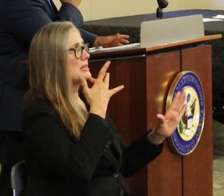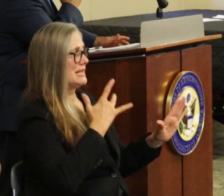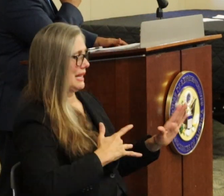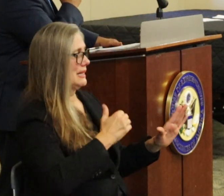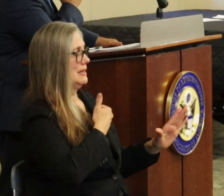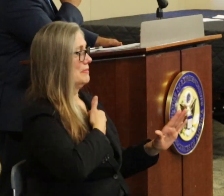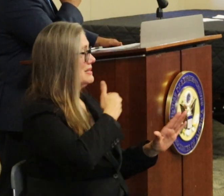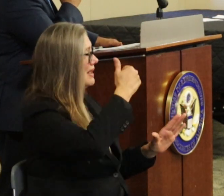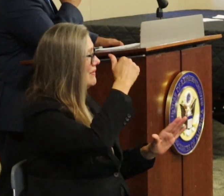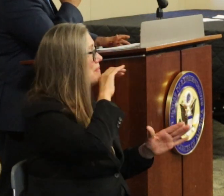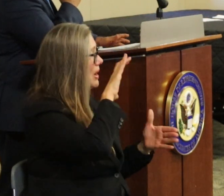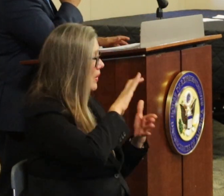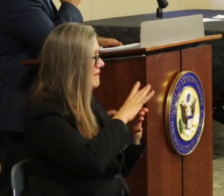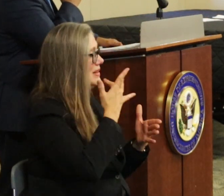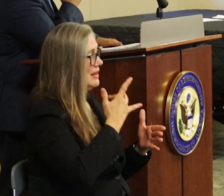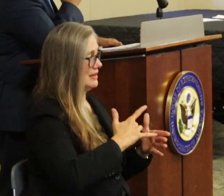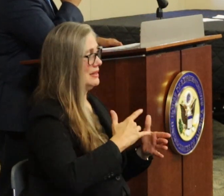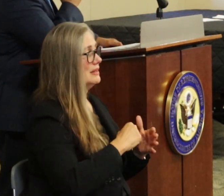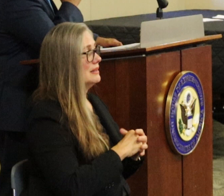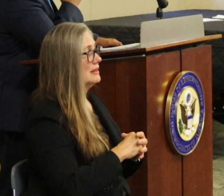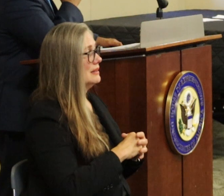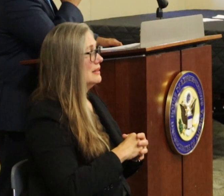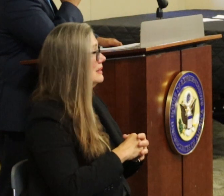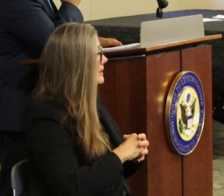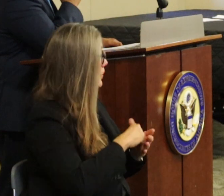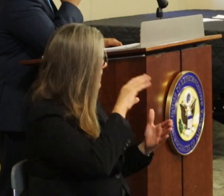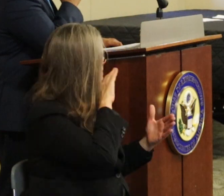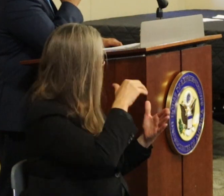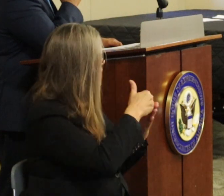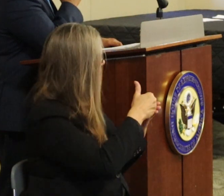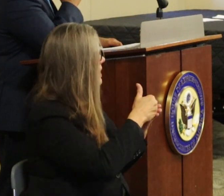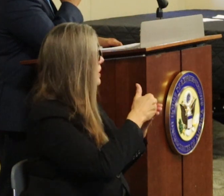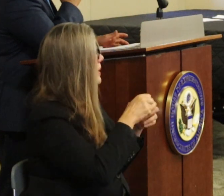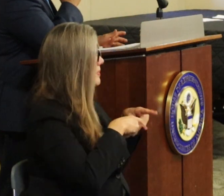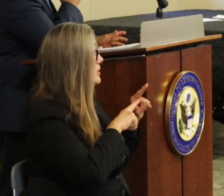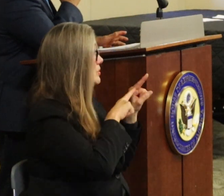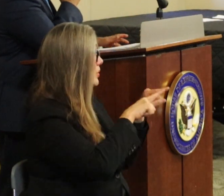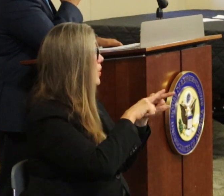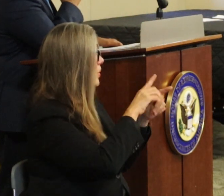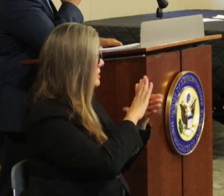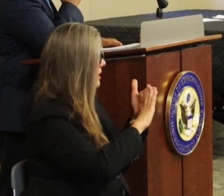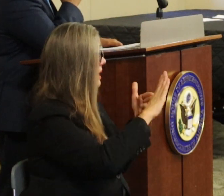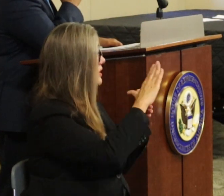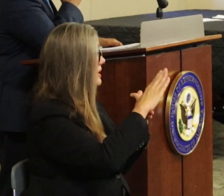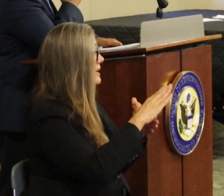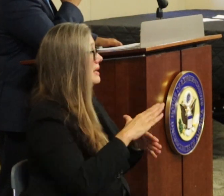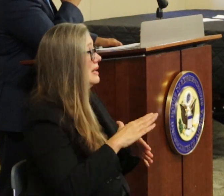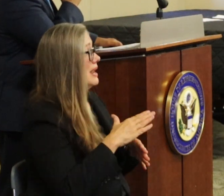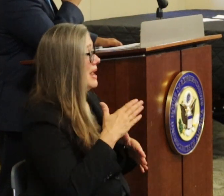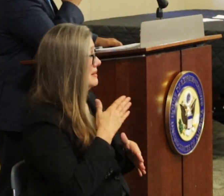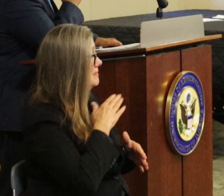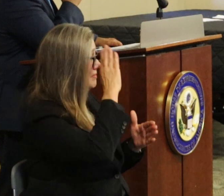was lucky, and my daughter. We all had an opportunity to go to college. My son as well, even though he's taking a